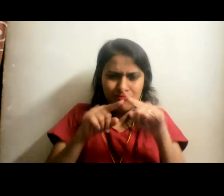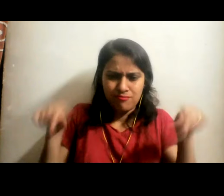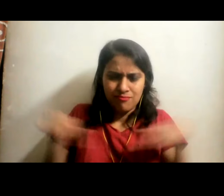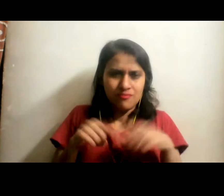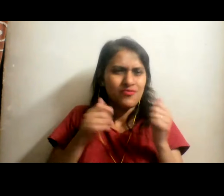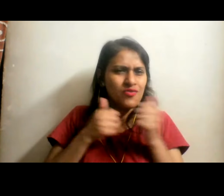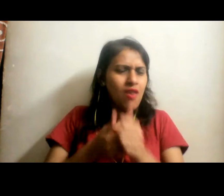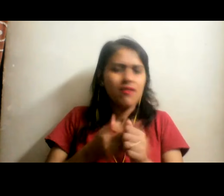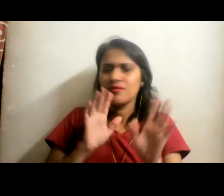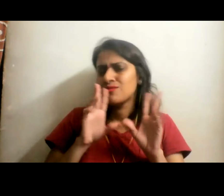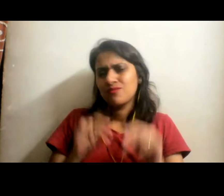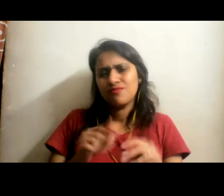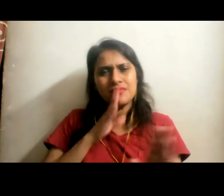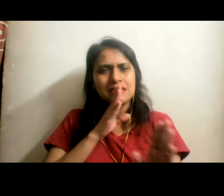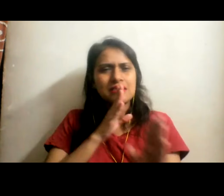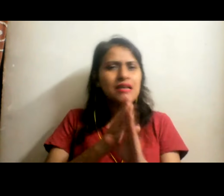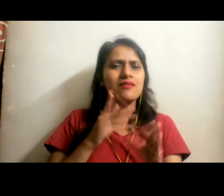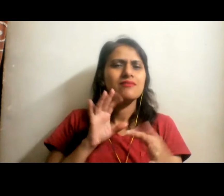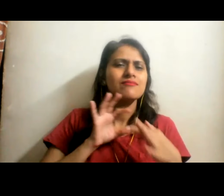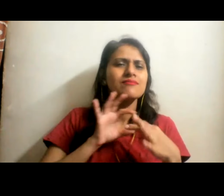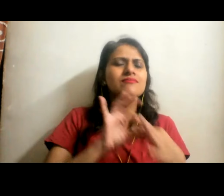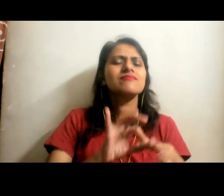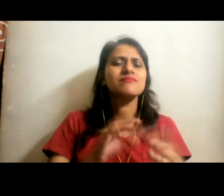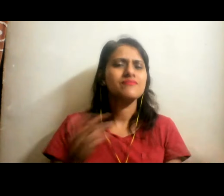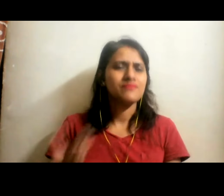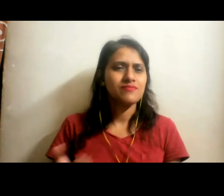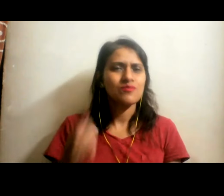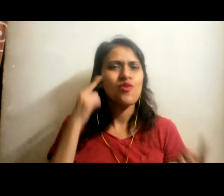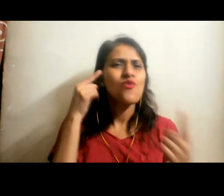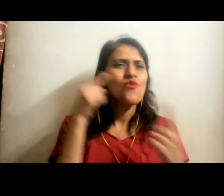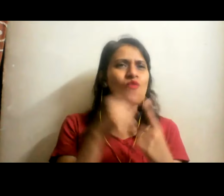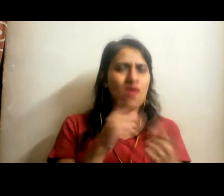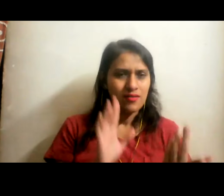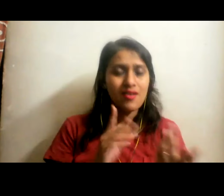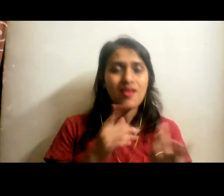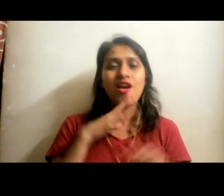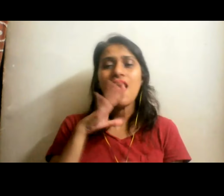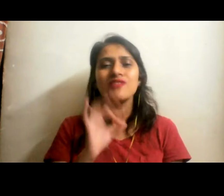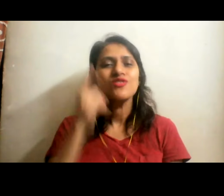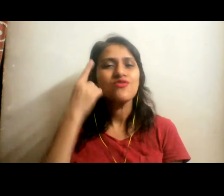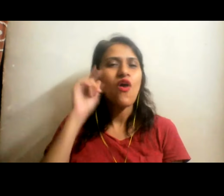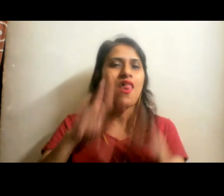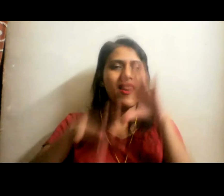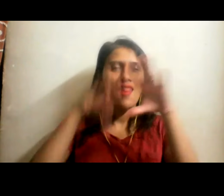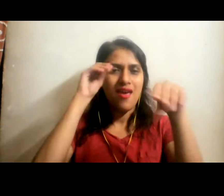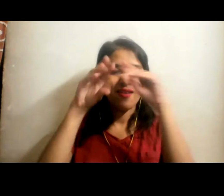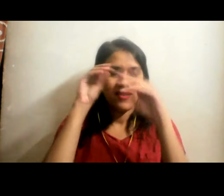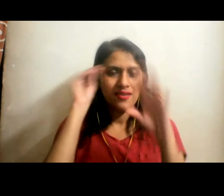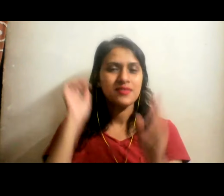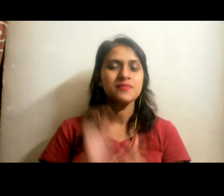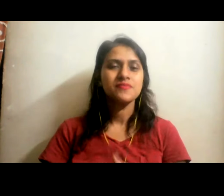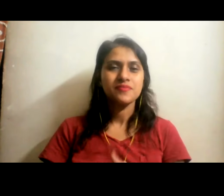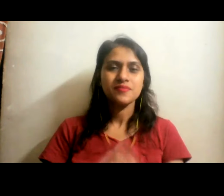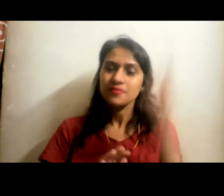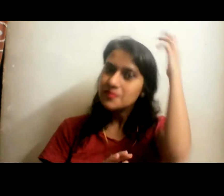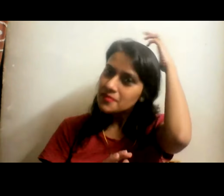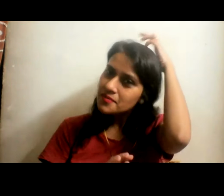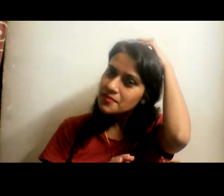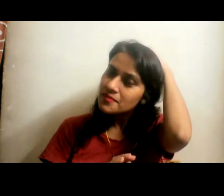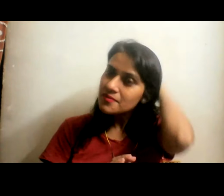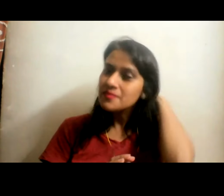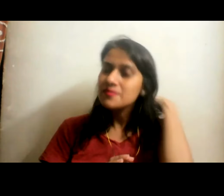relate to defeats the purpose of actually learning, because if you are researching something that you have